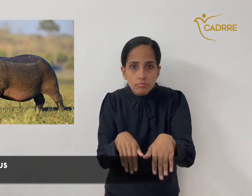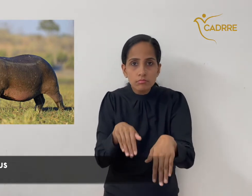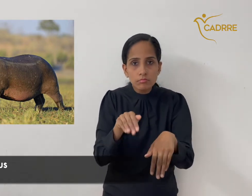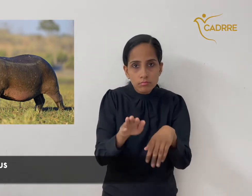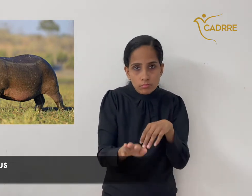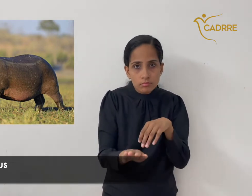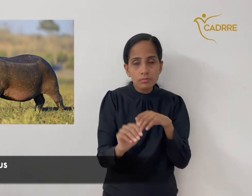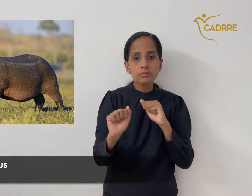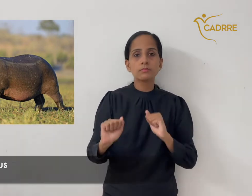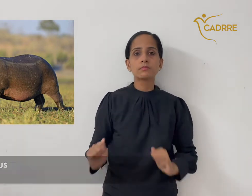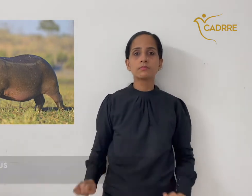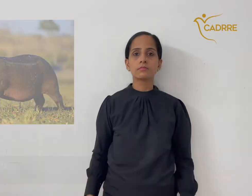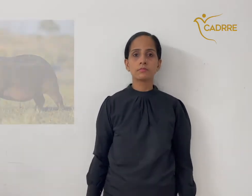Hippopotamus.